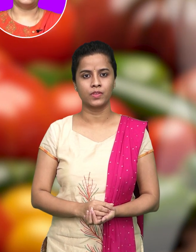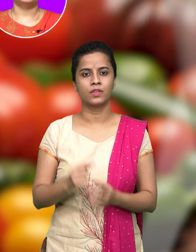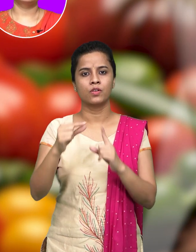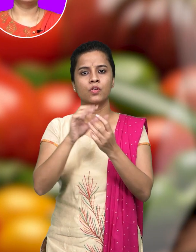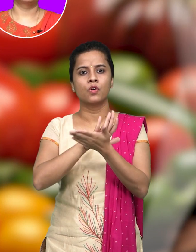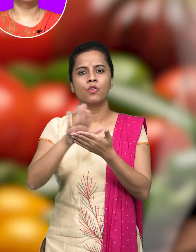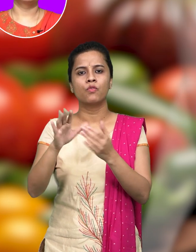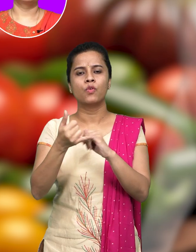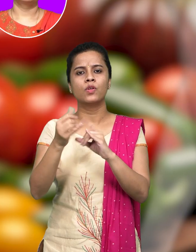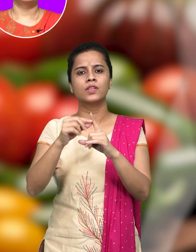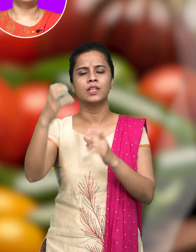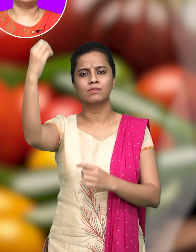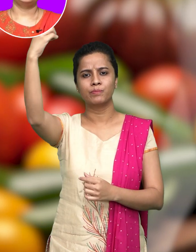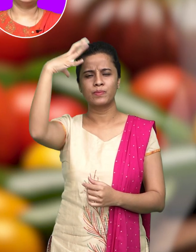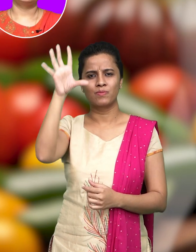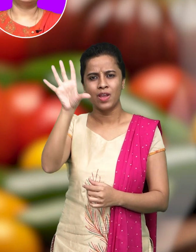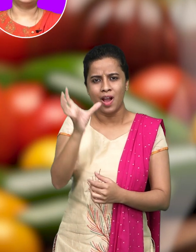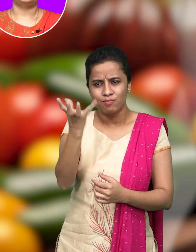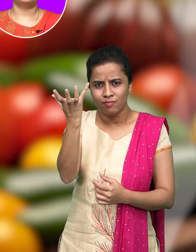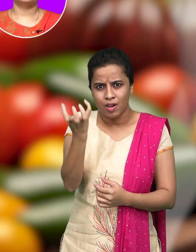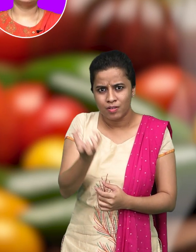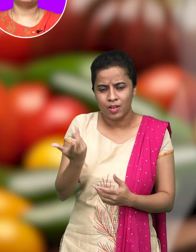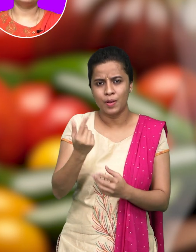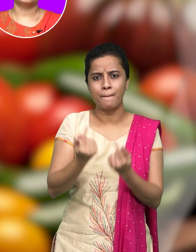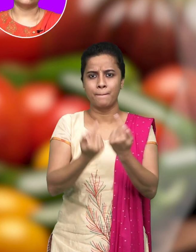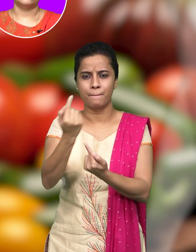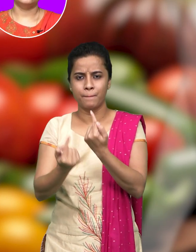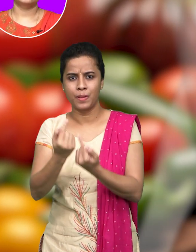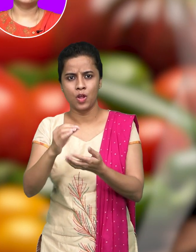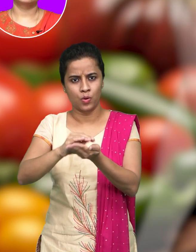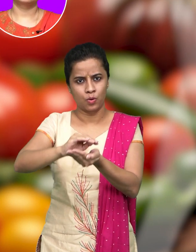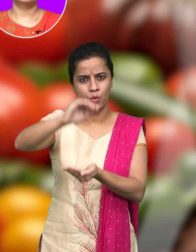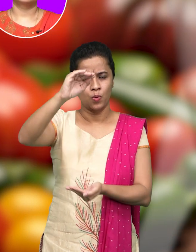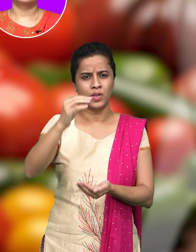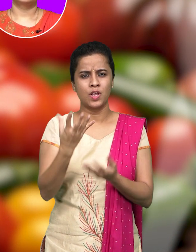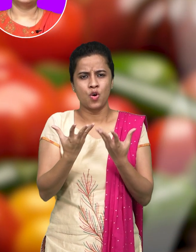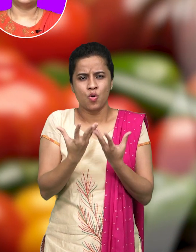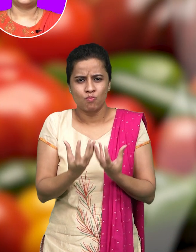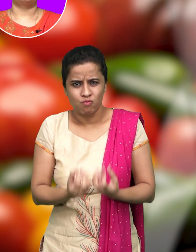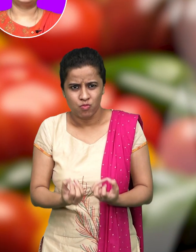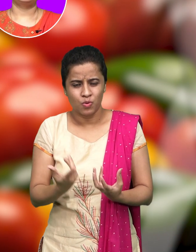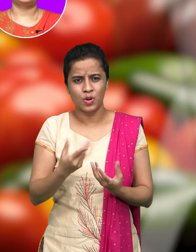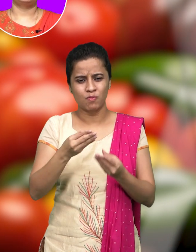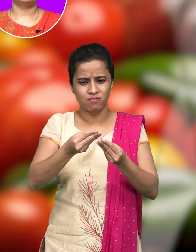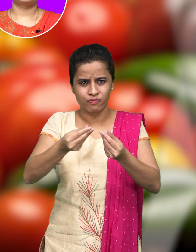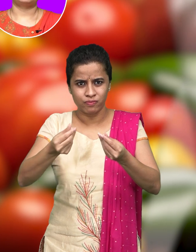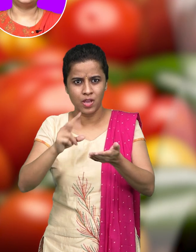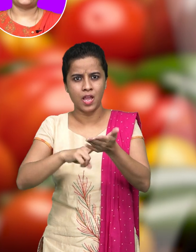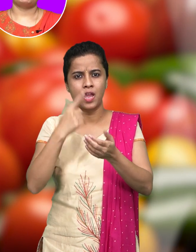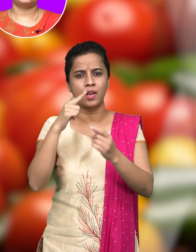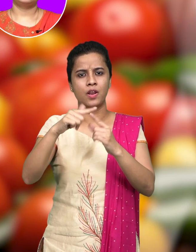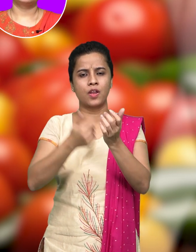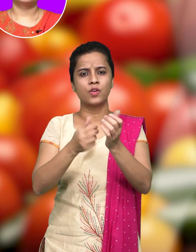Photosynthetic plants growing in nitrogen poor soils obtain nitrogen